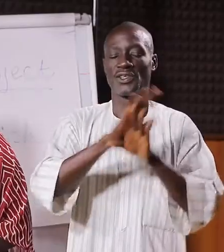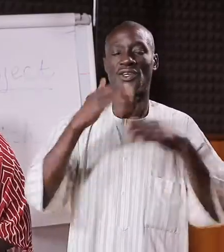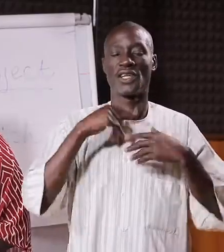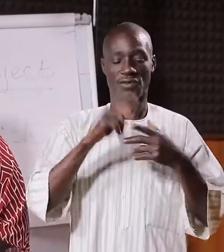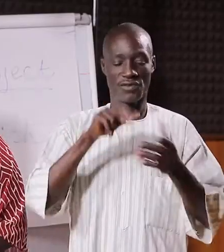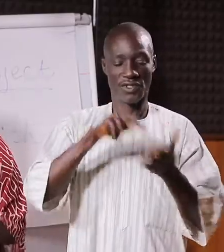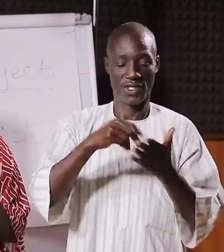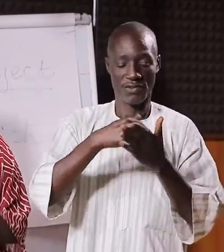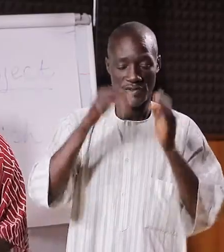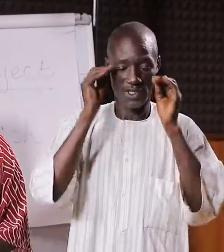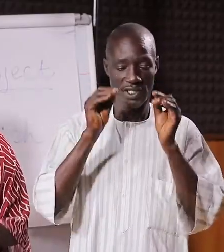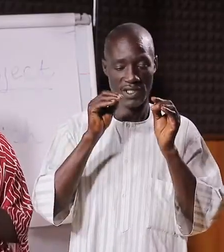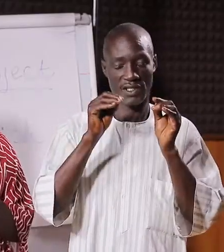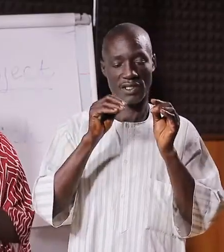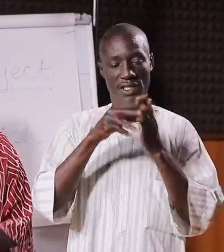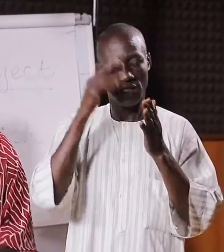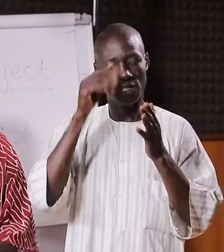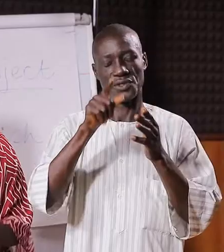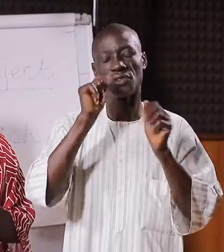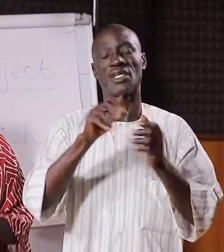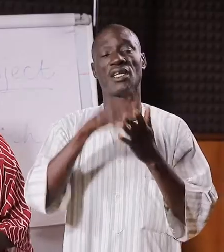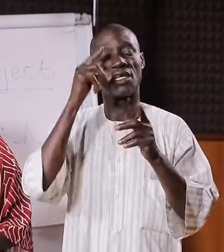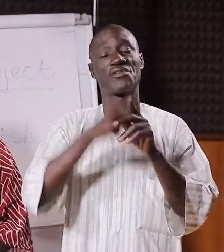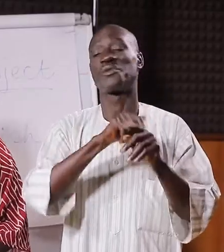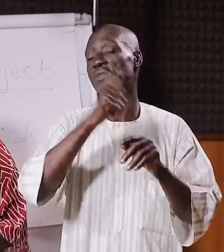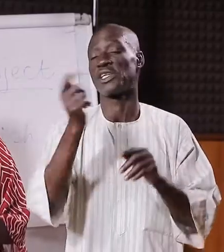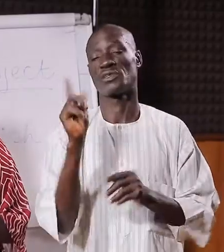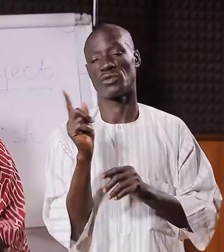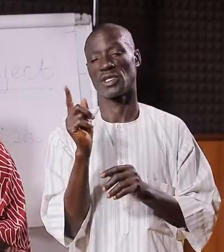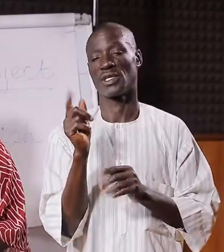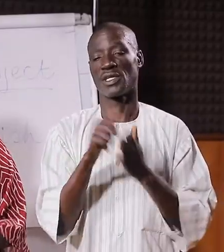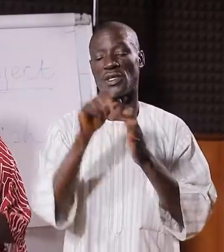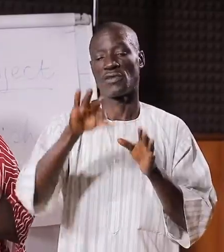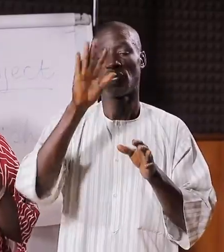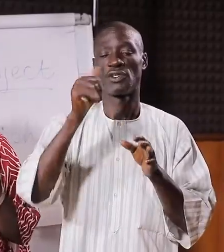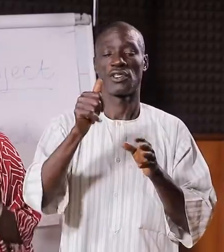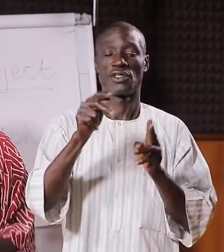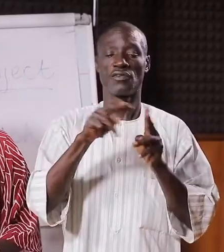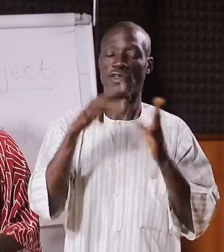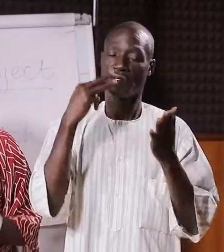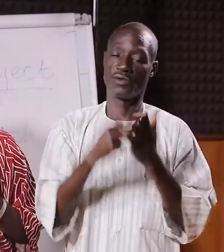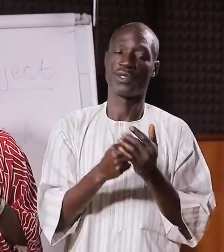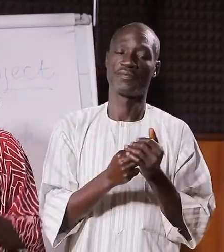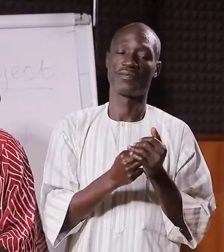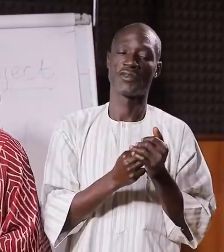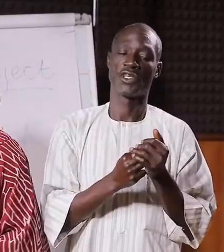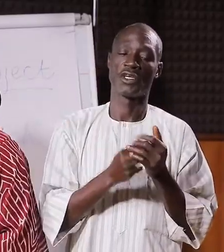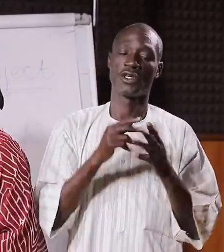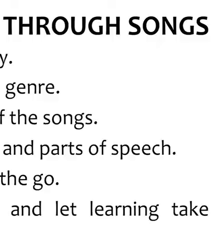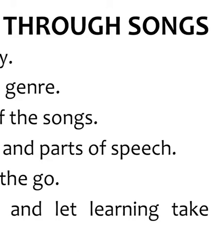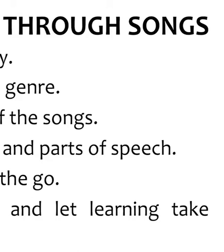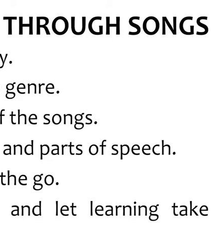before you learn. You can learn from anywhere that you find yourself comfortable. Just enjoy the song and keep